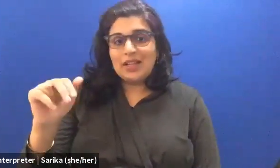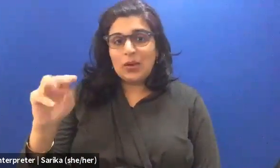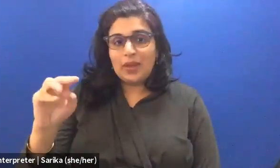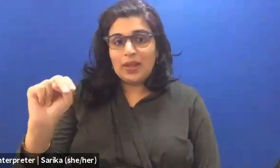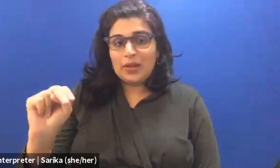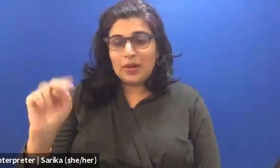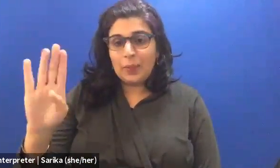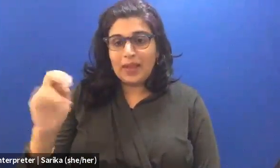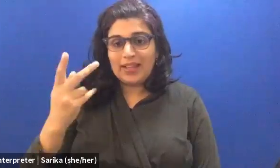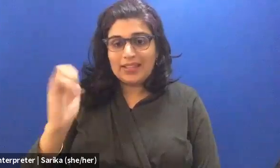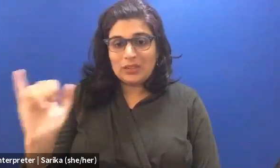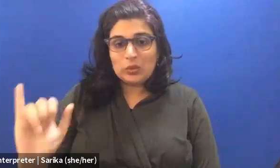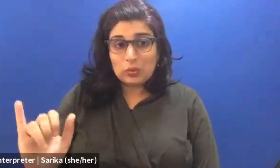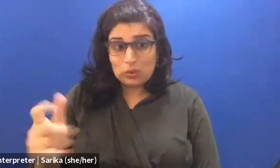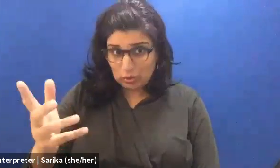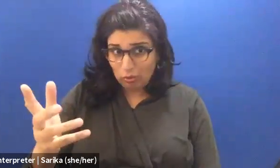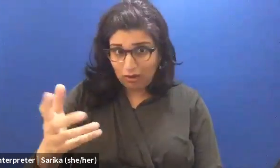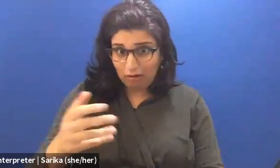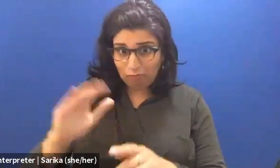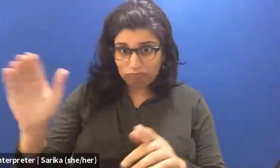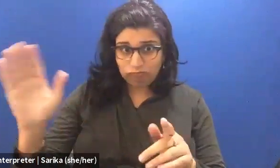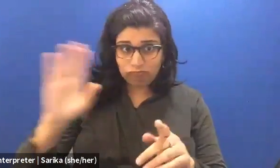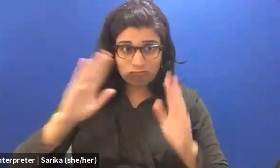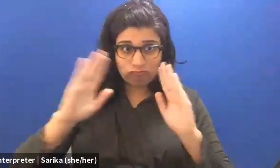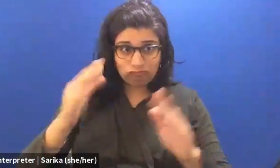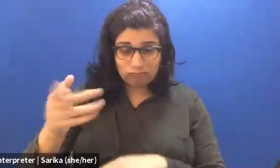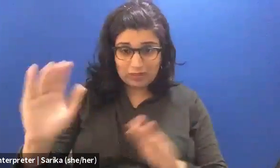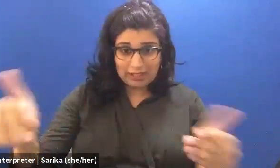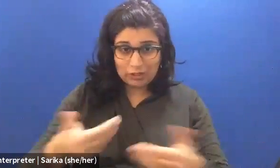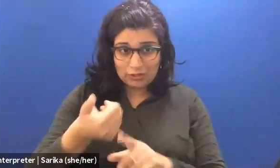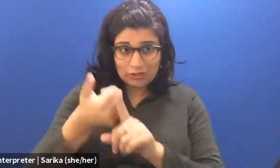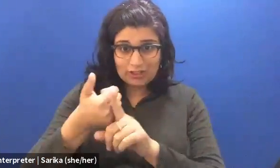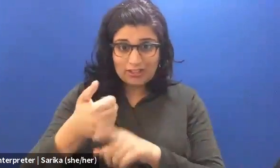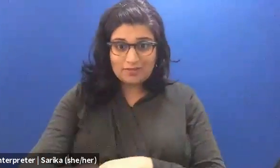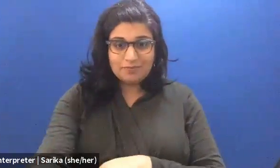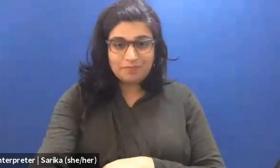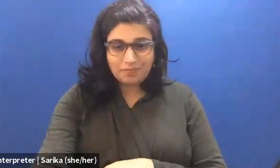want to do an introduction and just say hello before we get started?